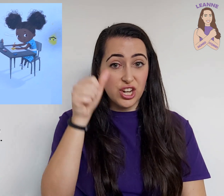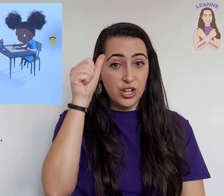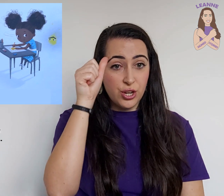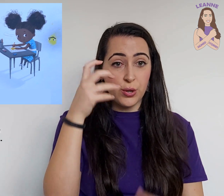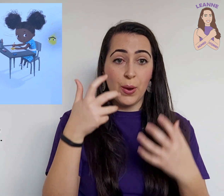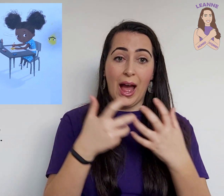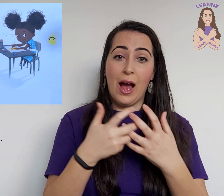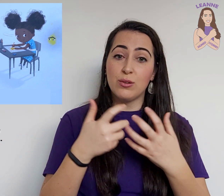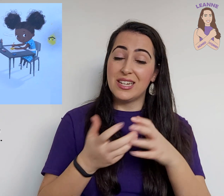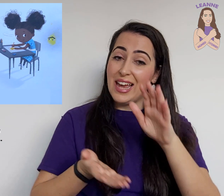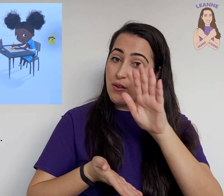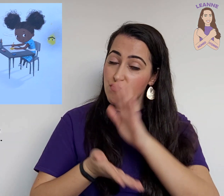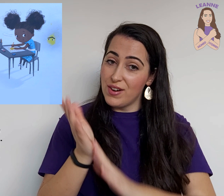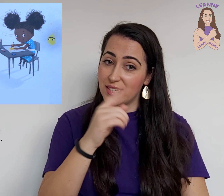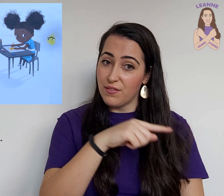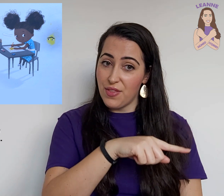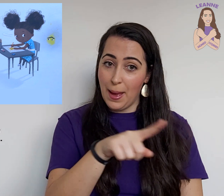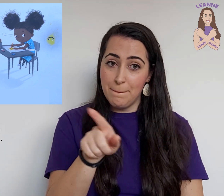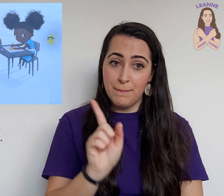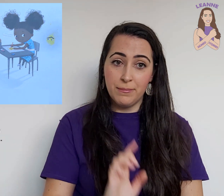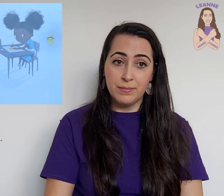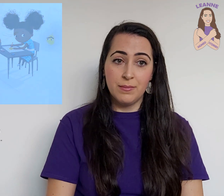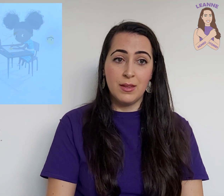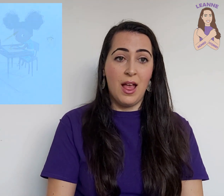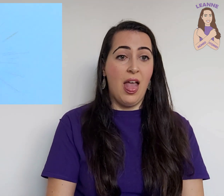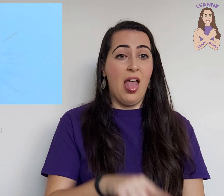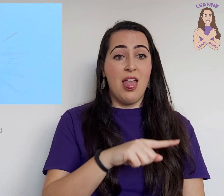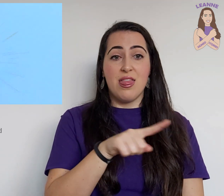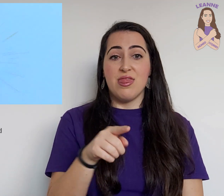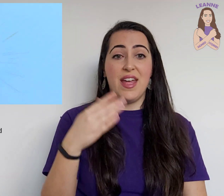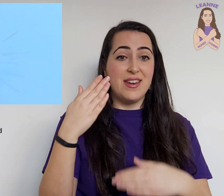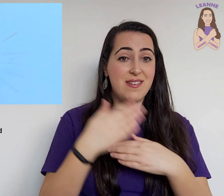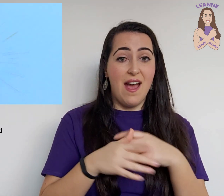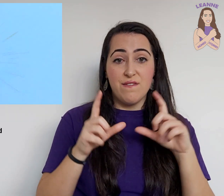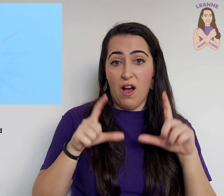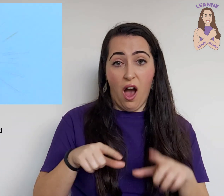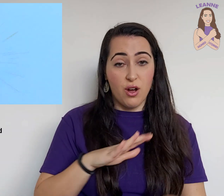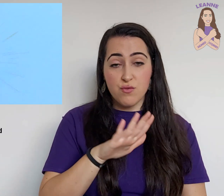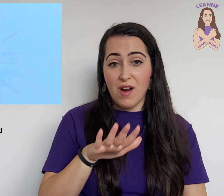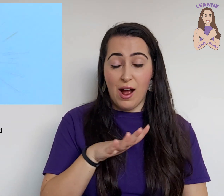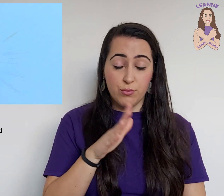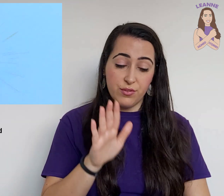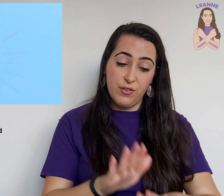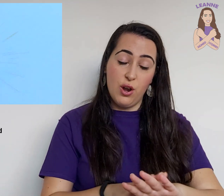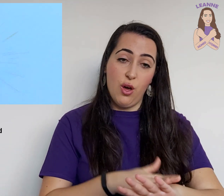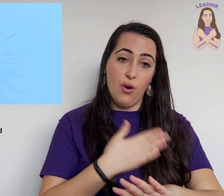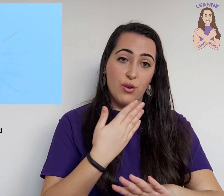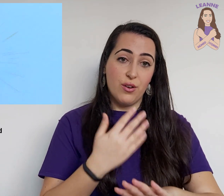she knew how to get rid of them, they never hung around for long.